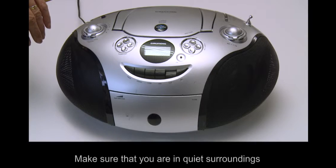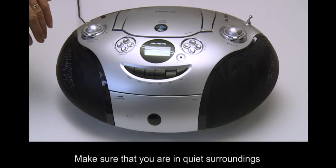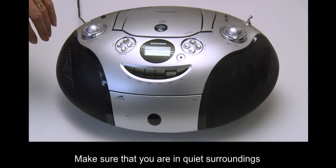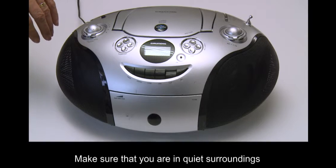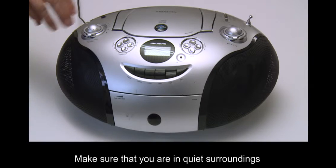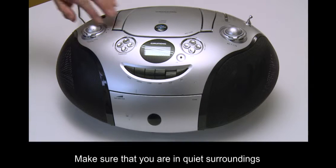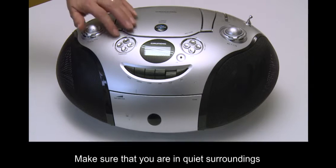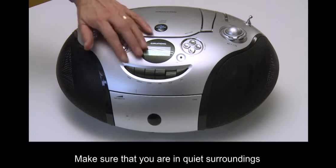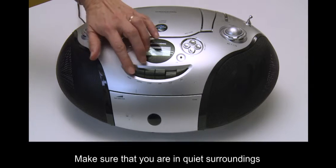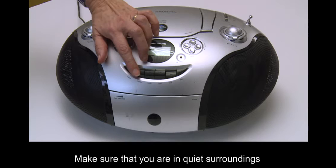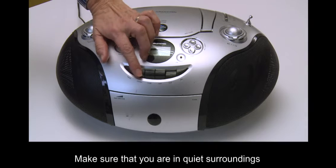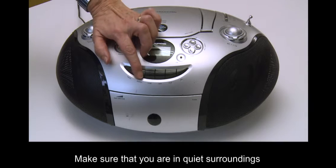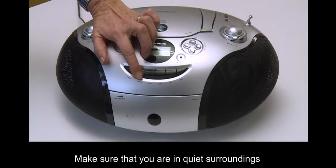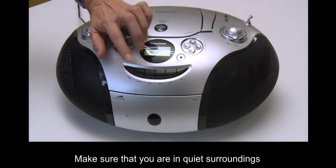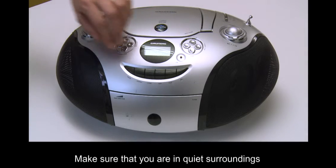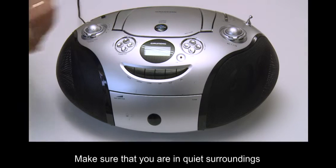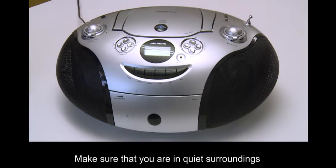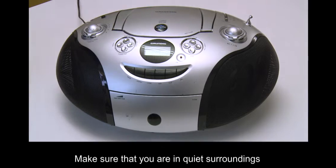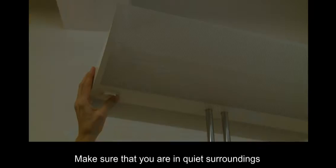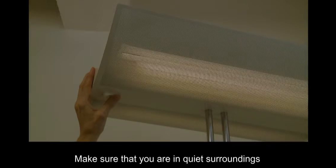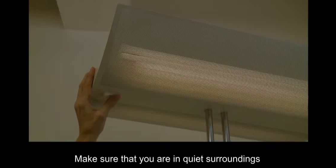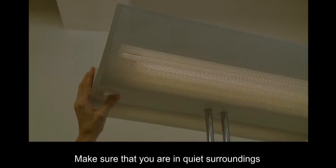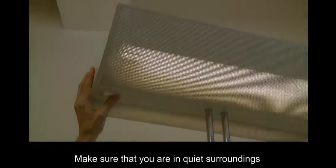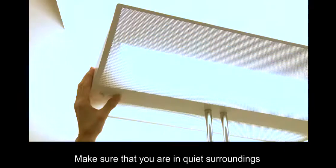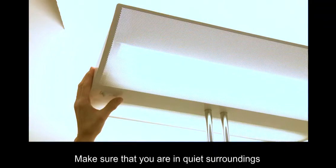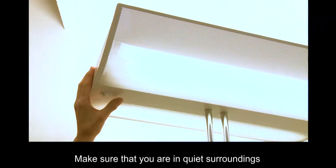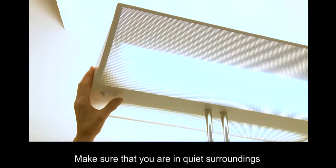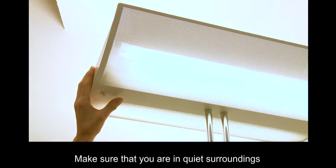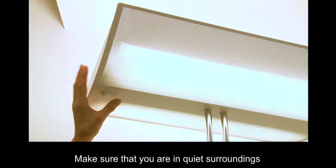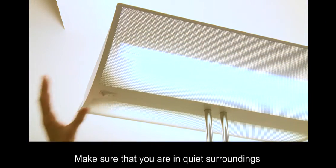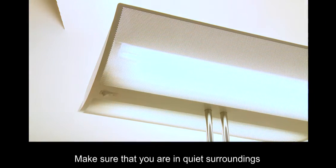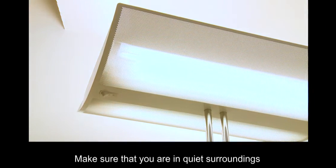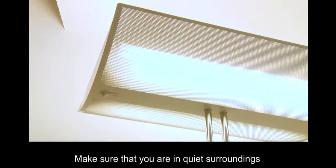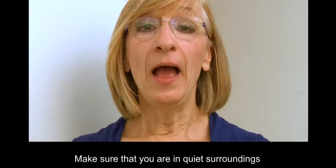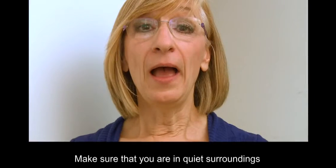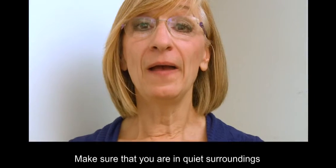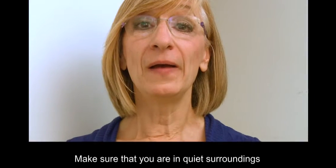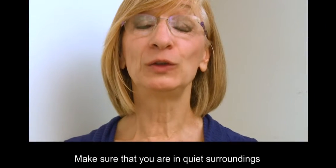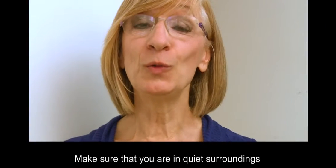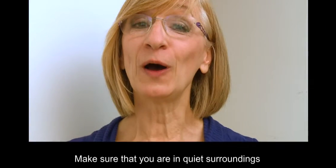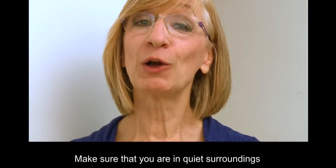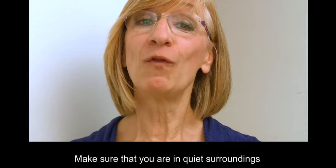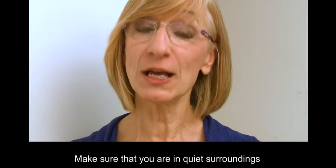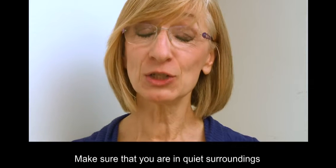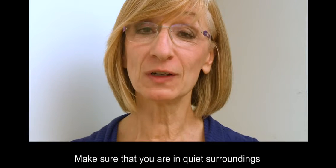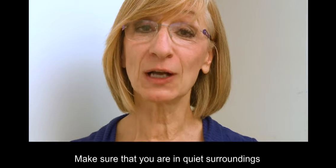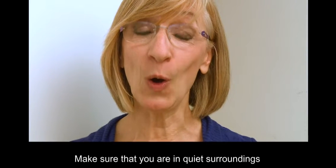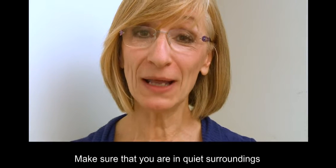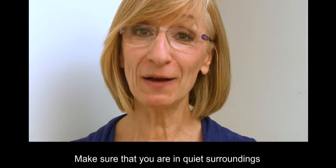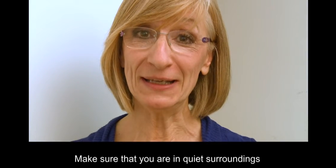sure that you are in quiet surroundings and that your face is well lit so that the person can lip read if necessary.